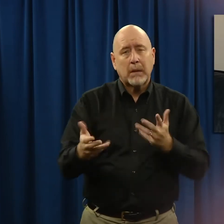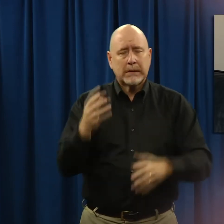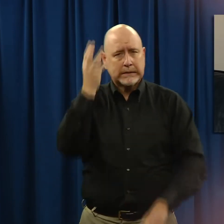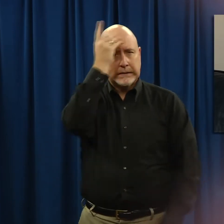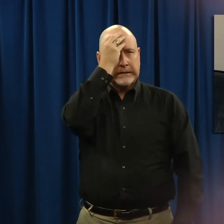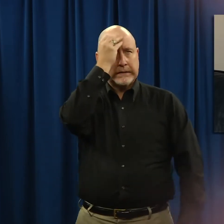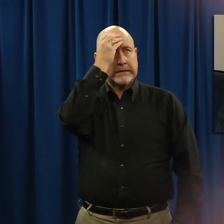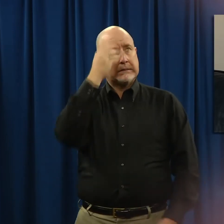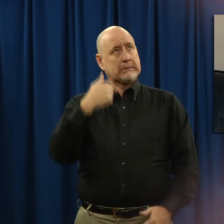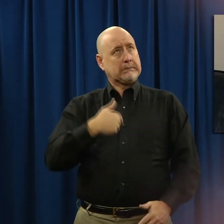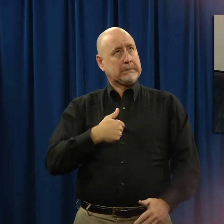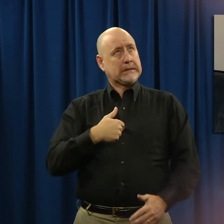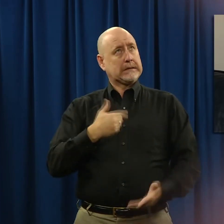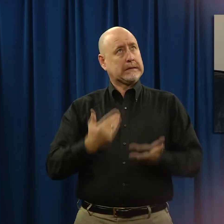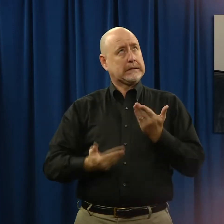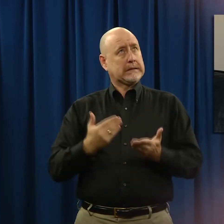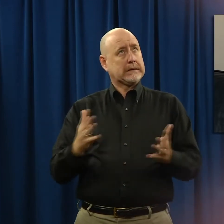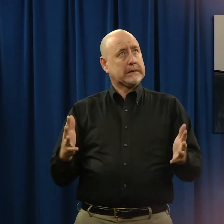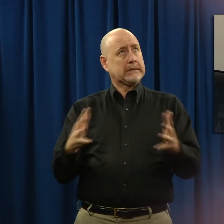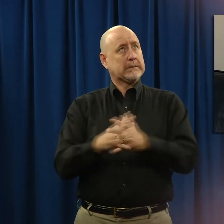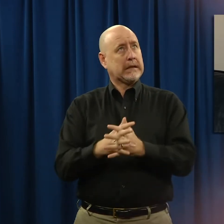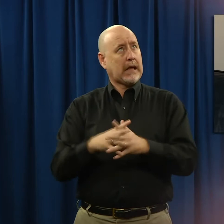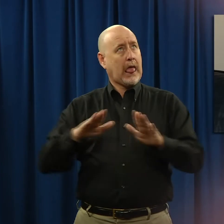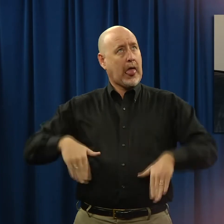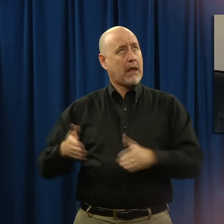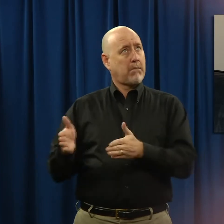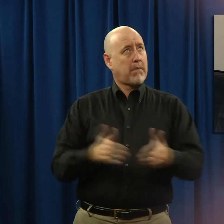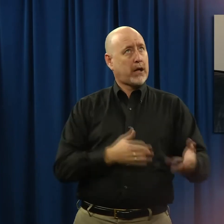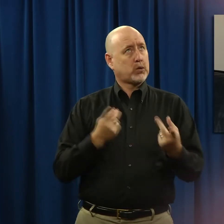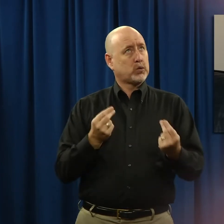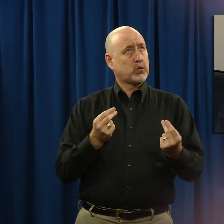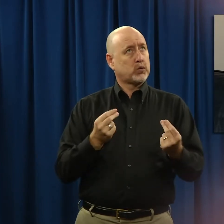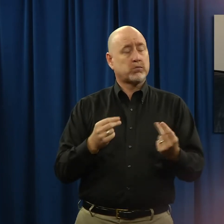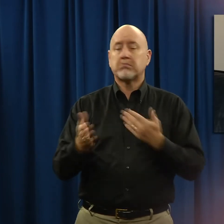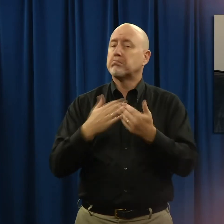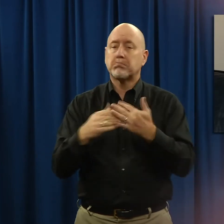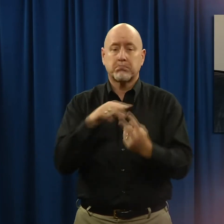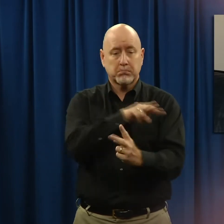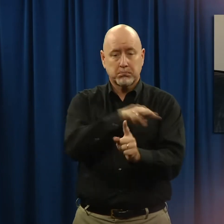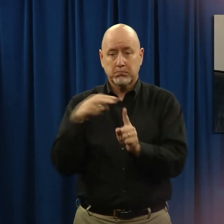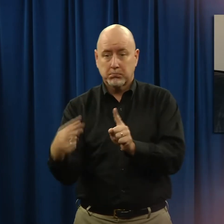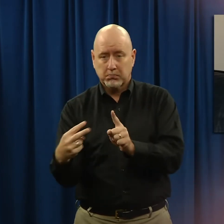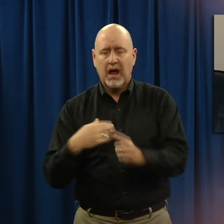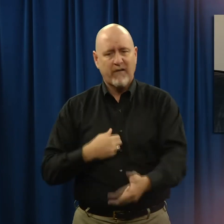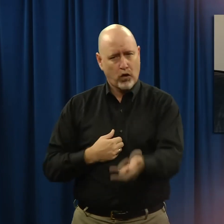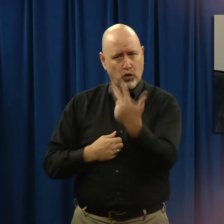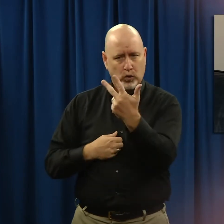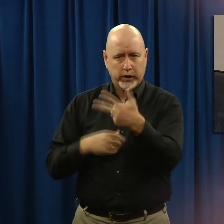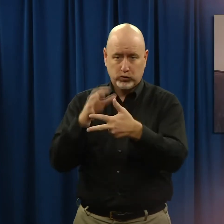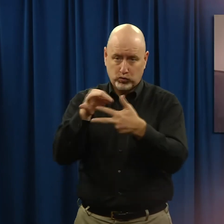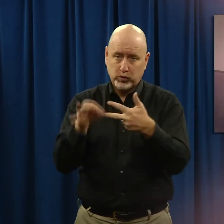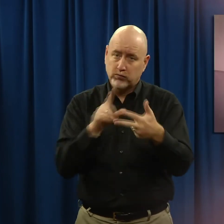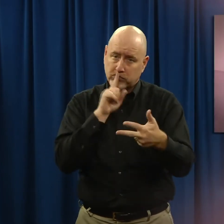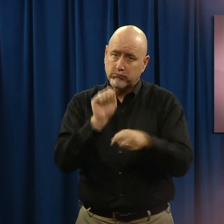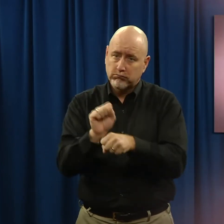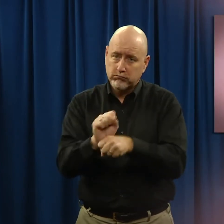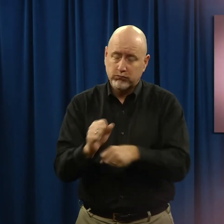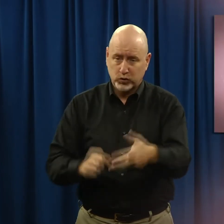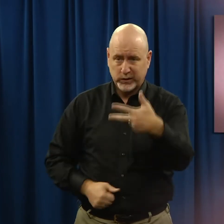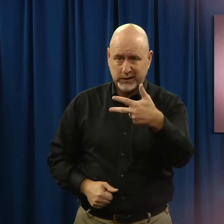thinking of the possibility of an unplanned pregnancy. In either case, there are 3 available